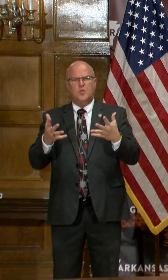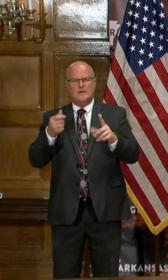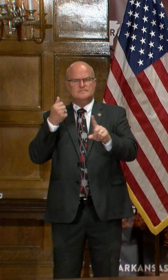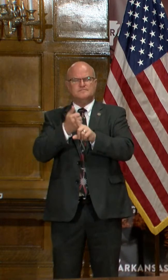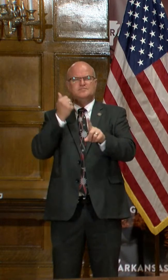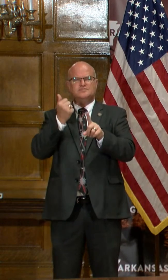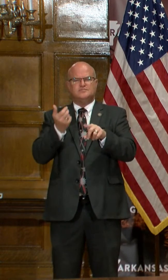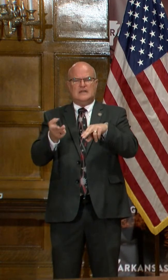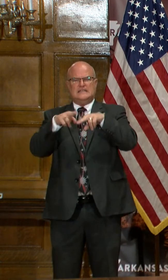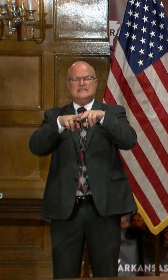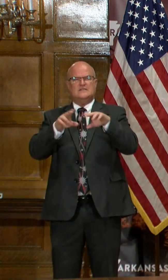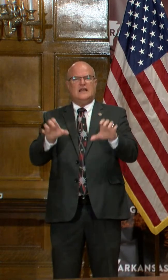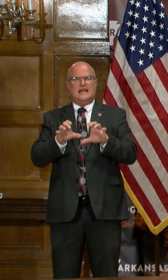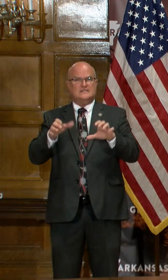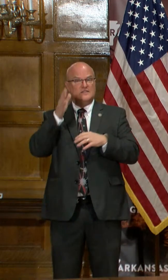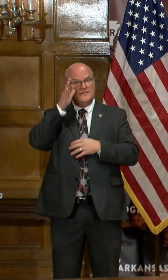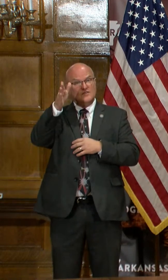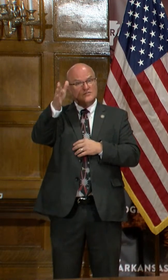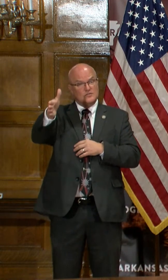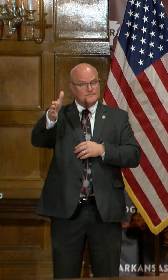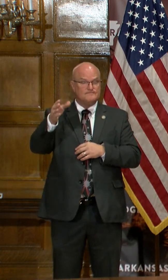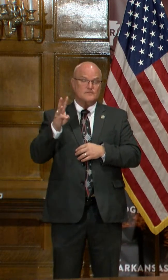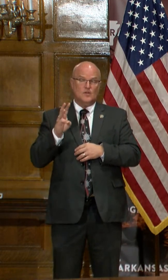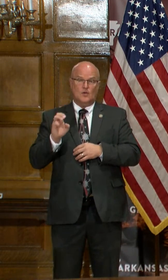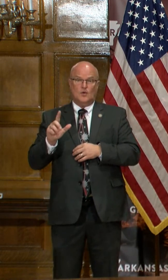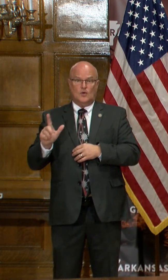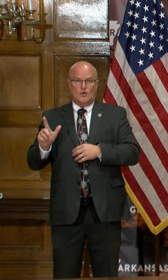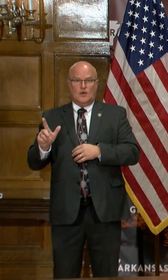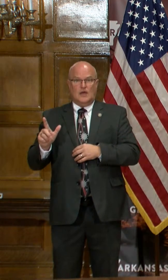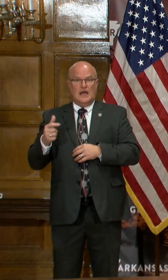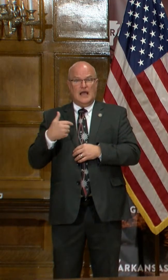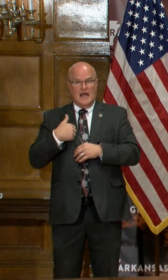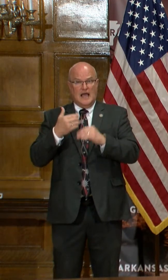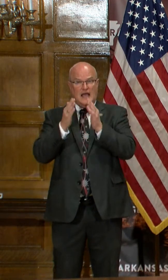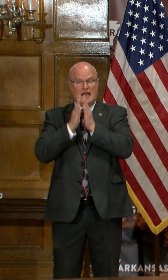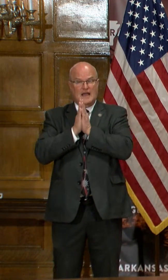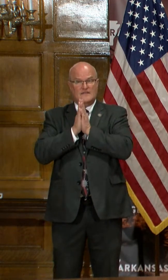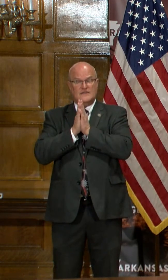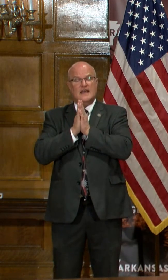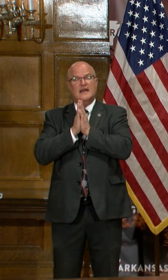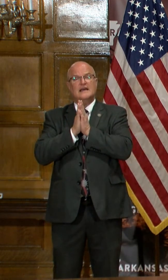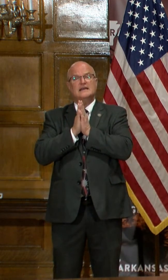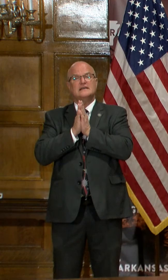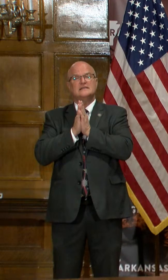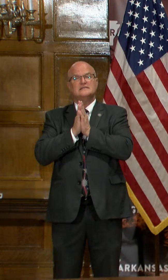triggers additional action in the future. Well, I've asked the